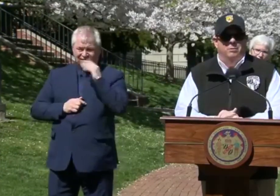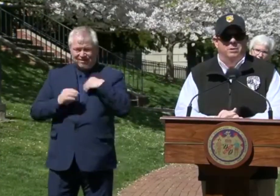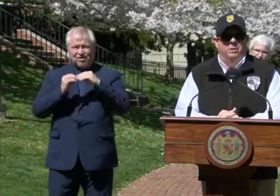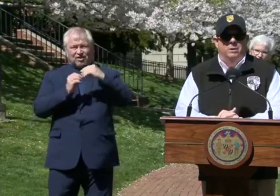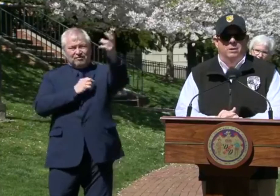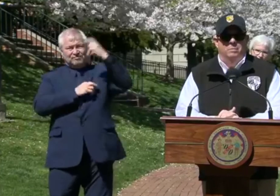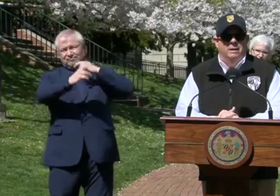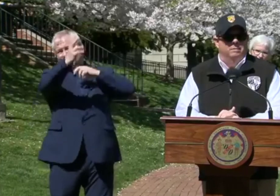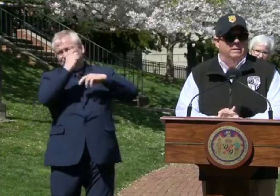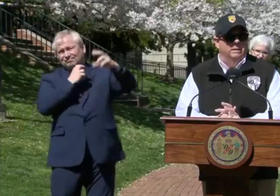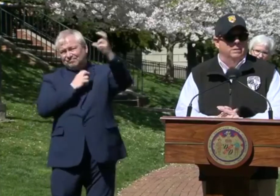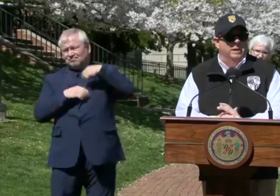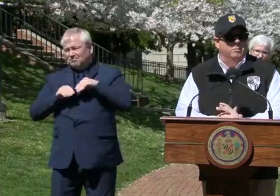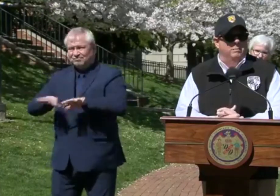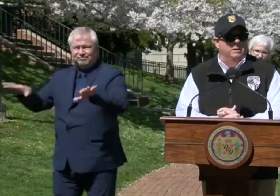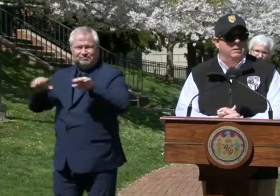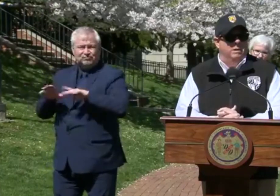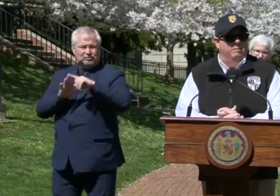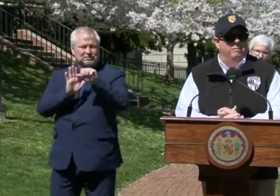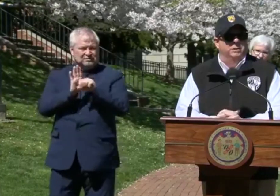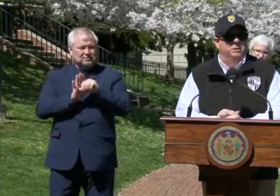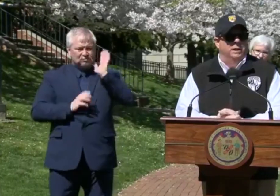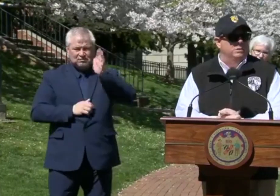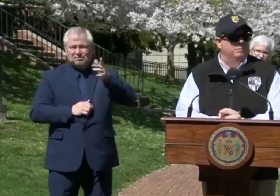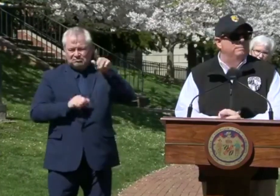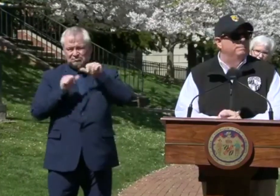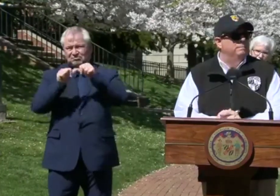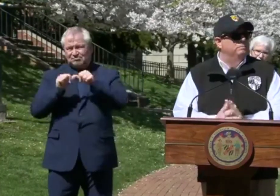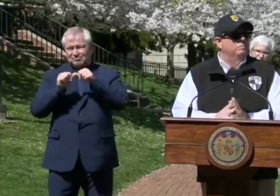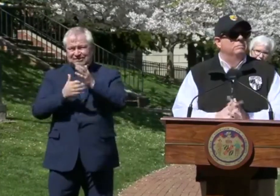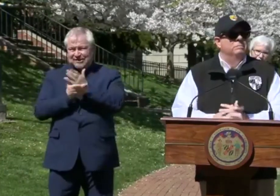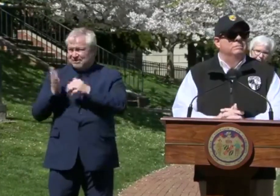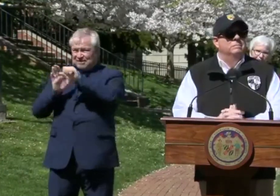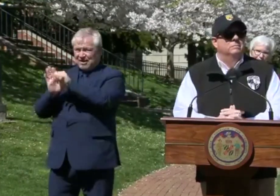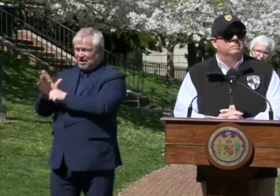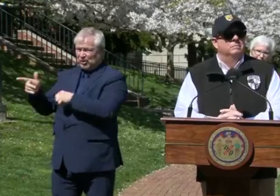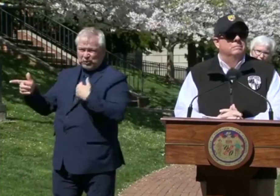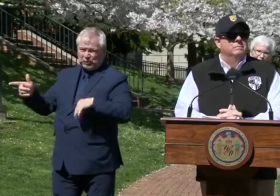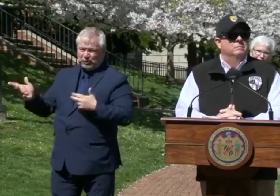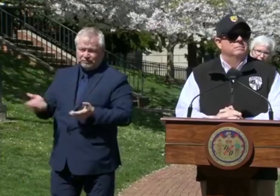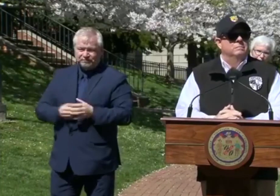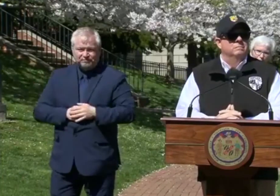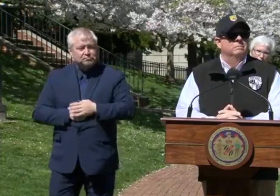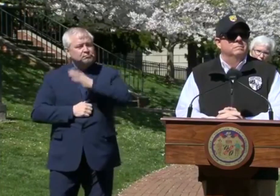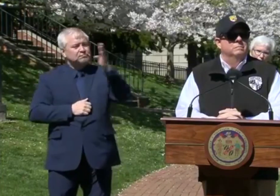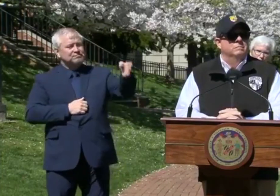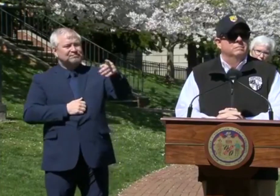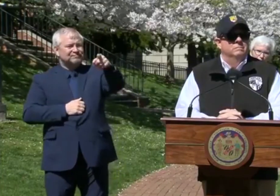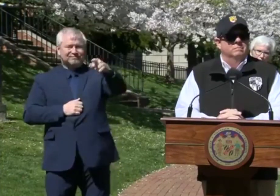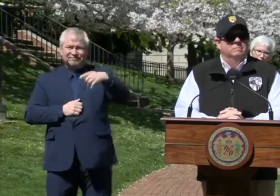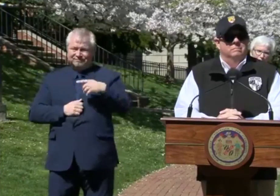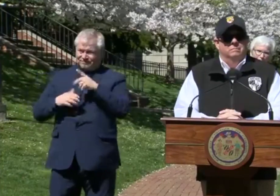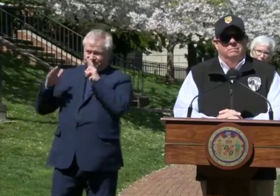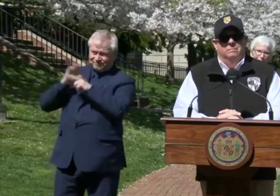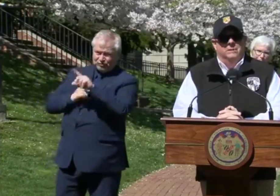Several governors have already talked about the fact that their states may be in grave fiscal danger. The comptroller's projected perhaps 30% revenue loss for the